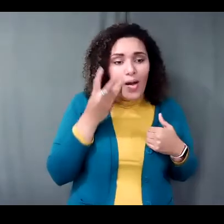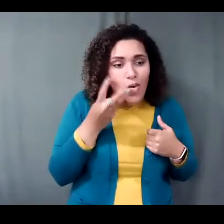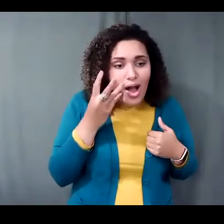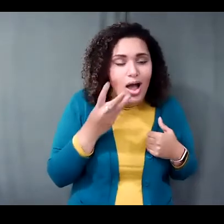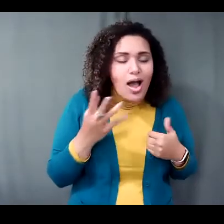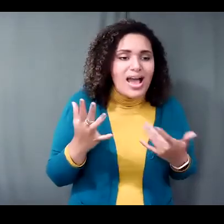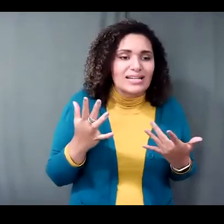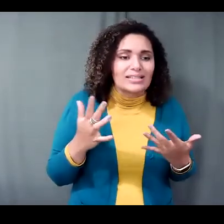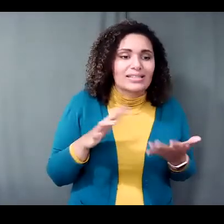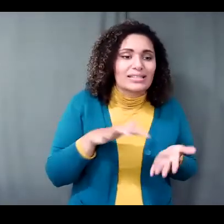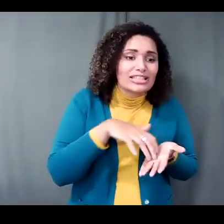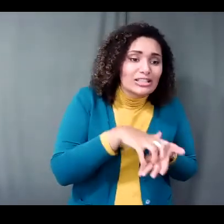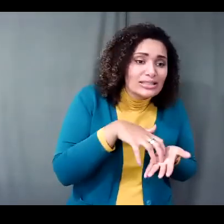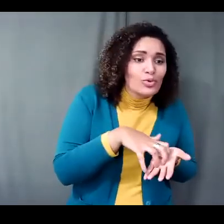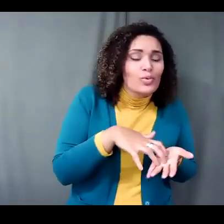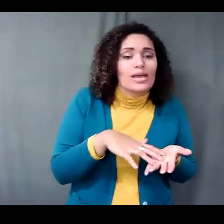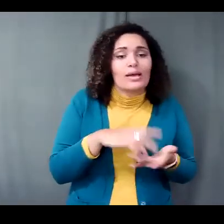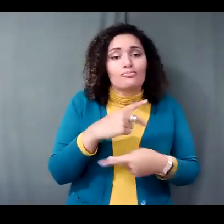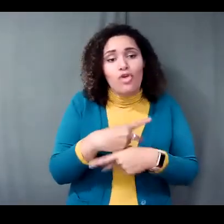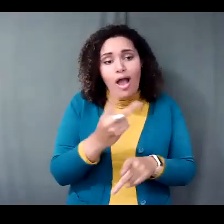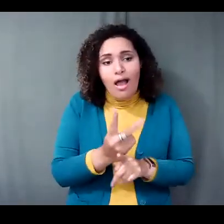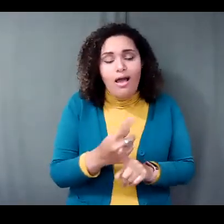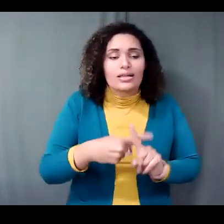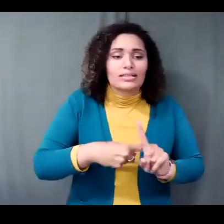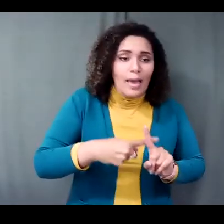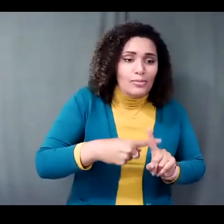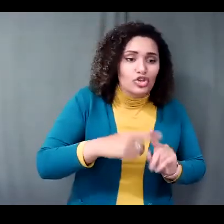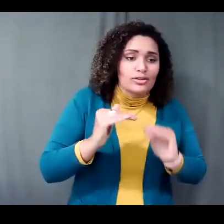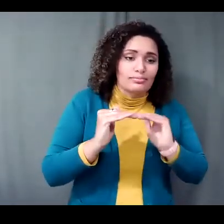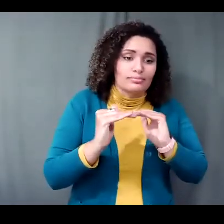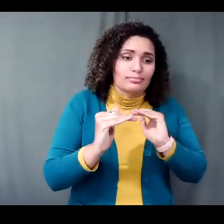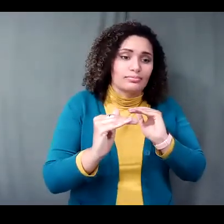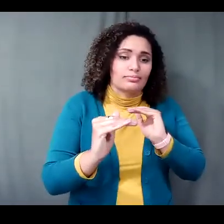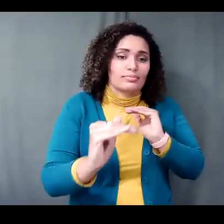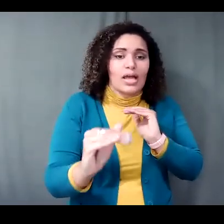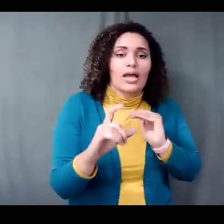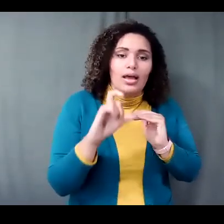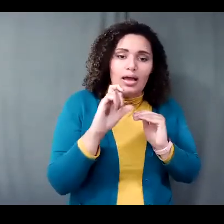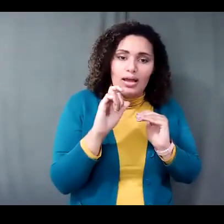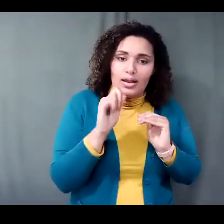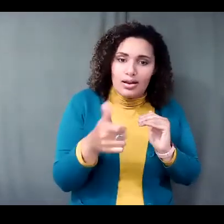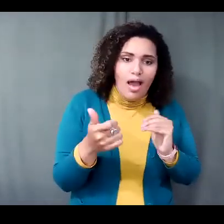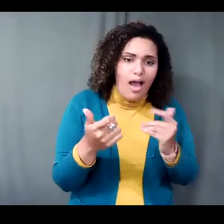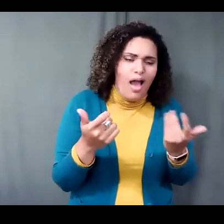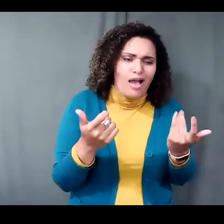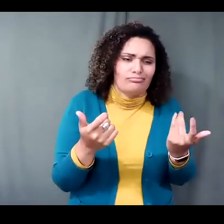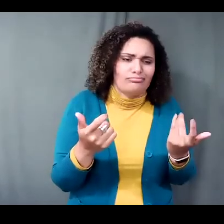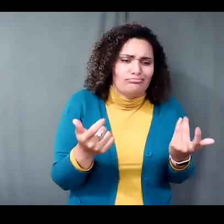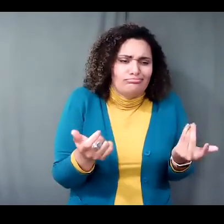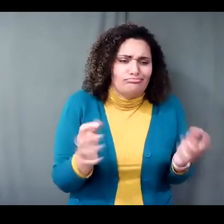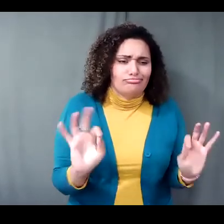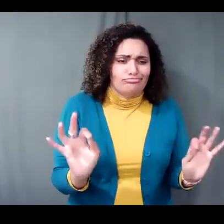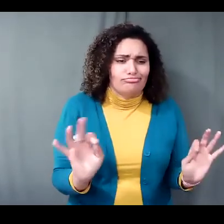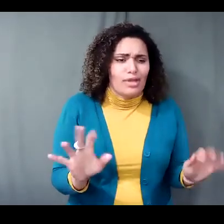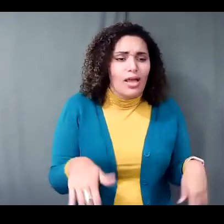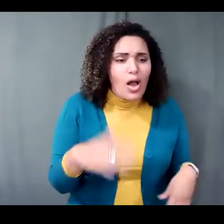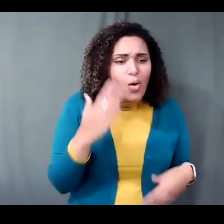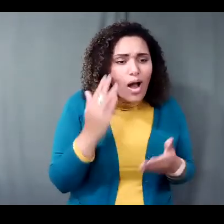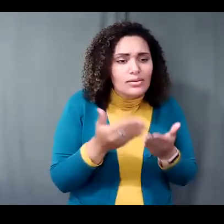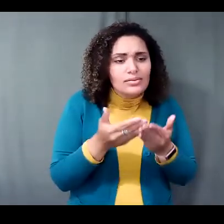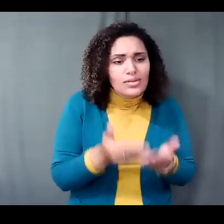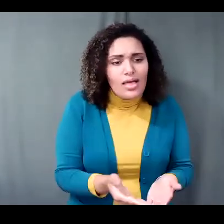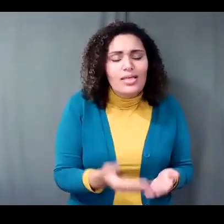fragile product that wants to be relatively temperature stable, it's not that big of a deal, because the voyage, even in a sailing ship, even